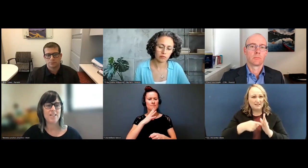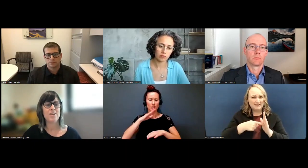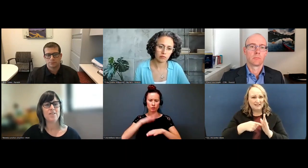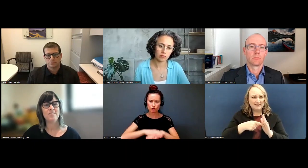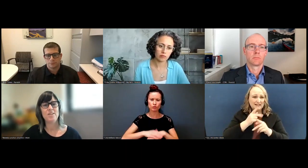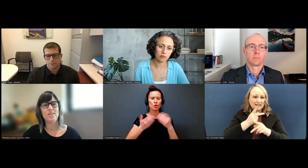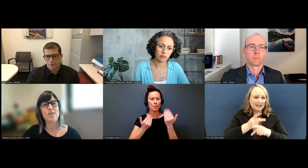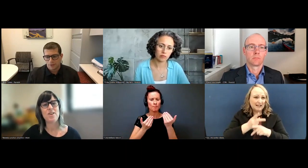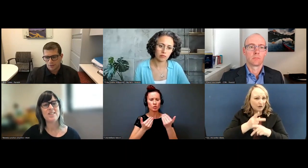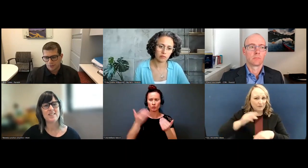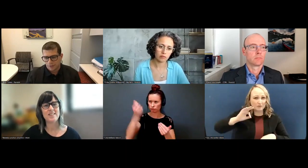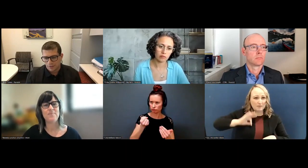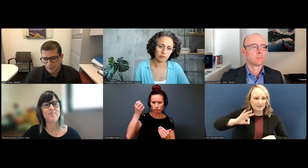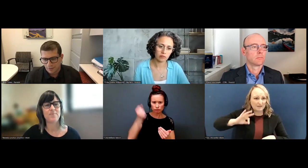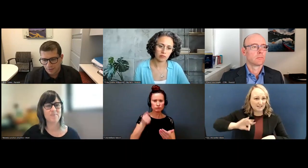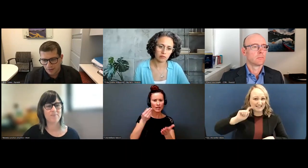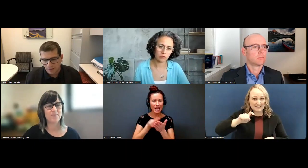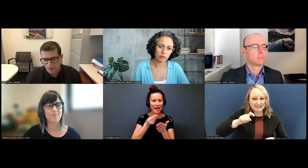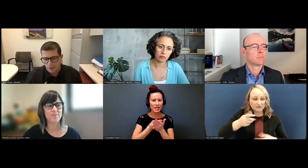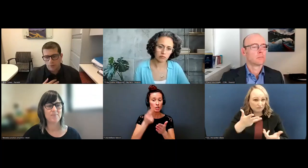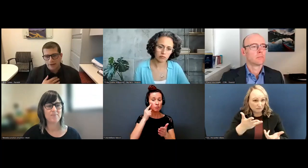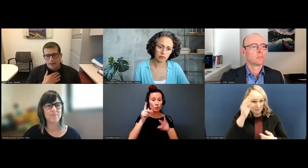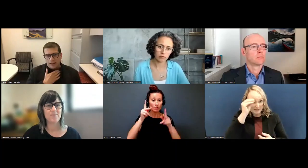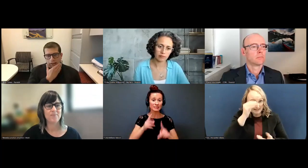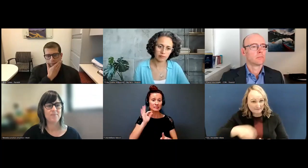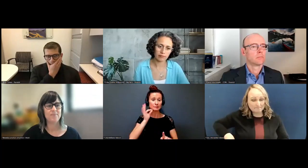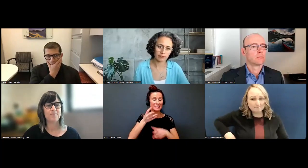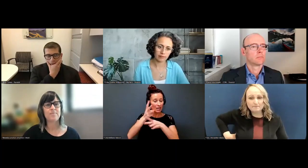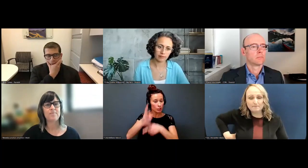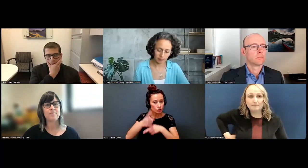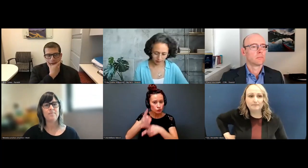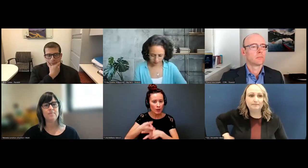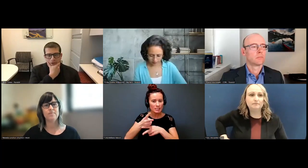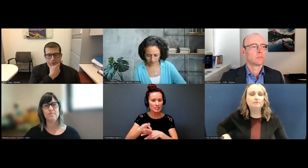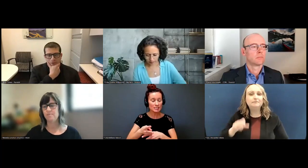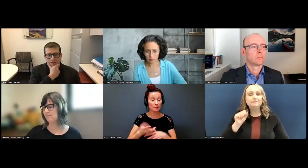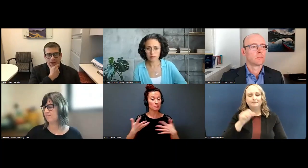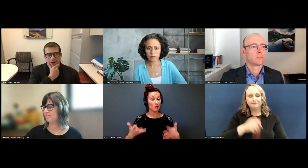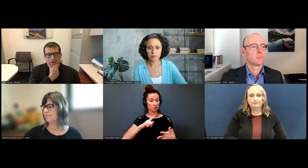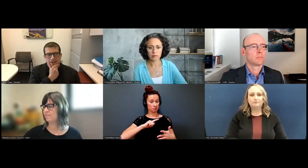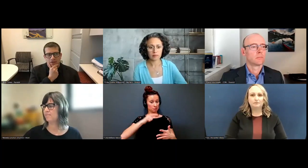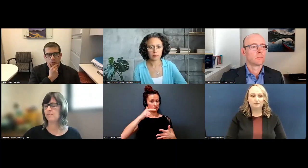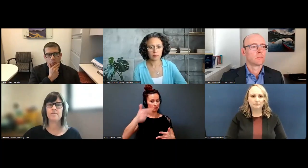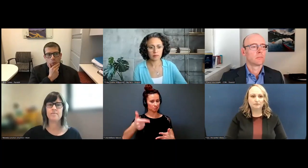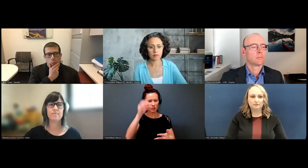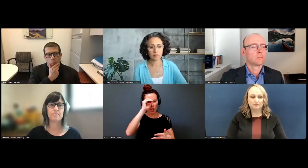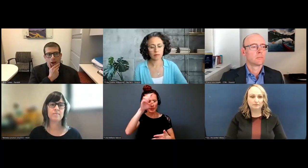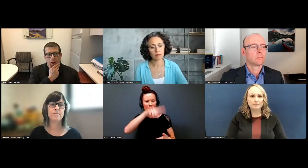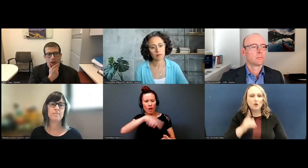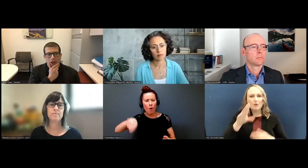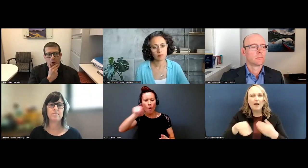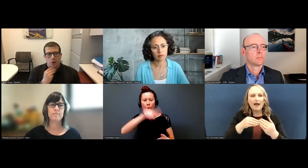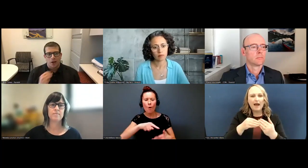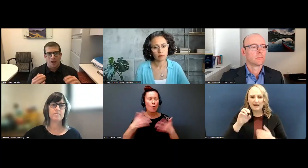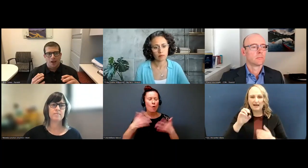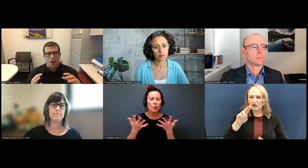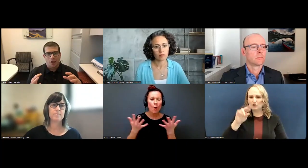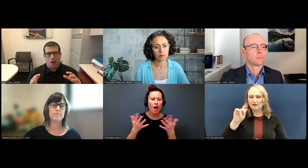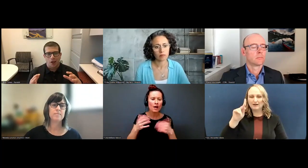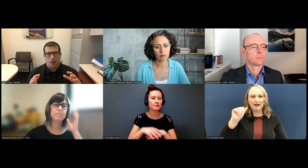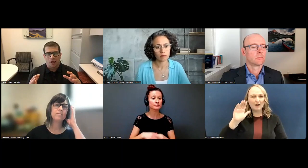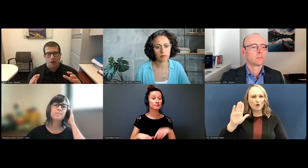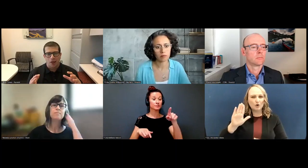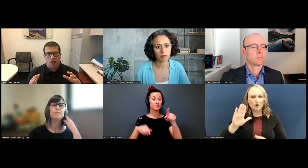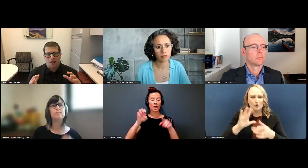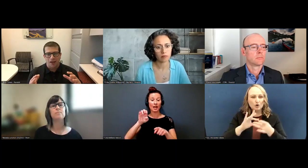love to hear your thoughts. Yeah, I want to build upon something Erica said. So, what, you know,